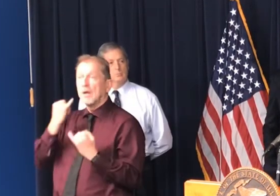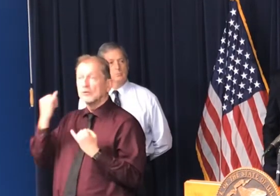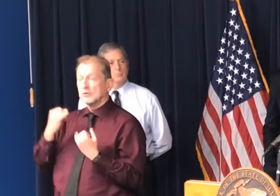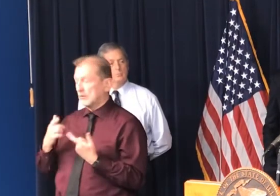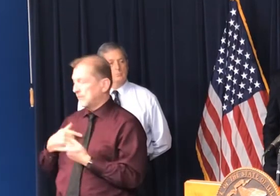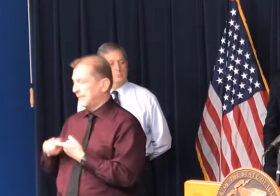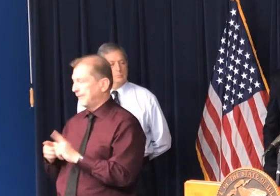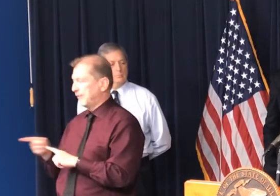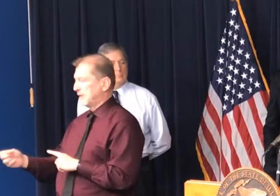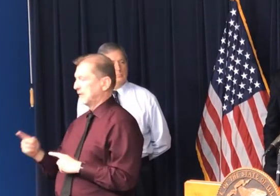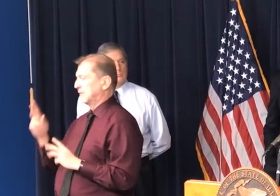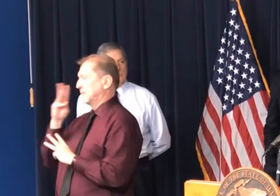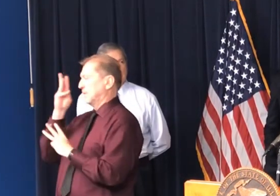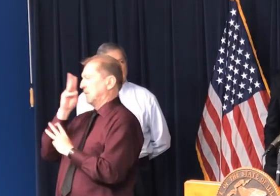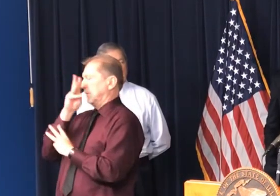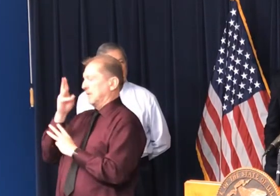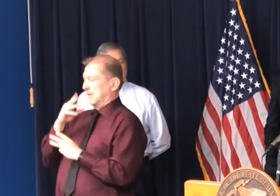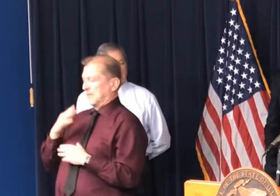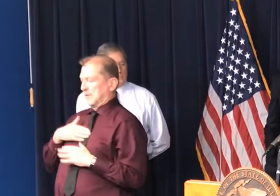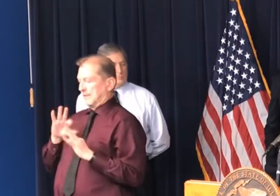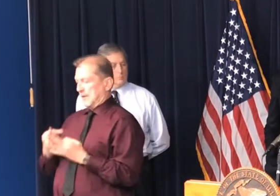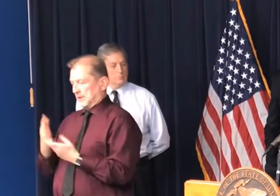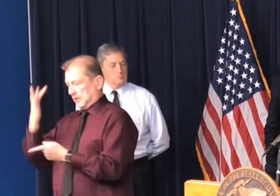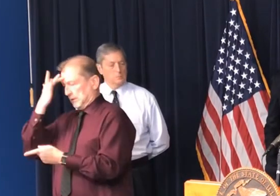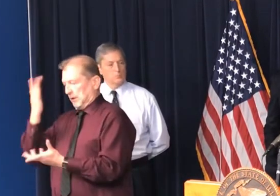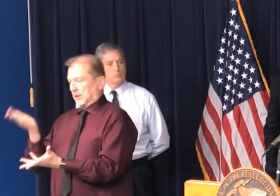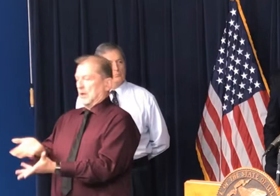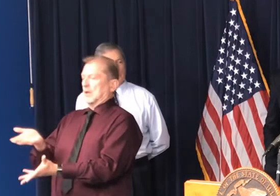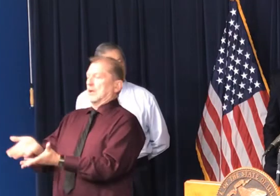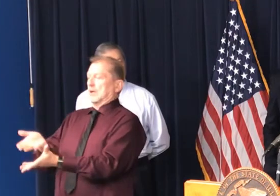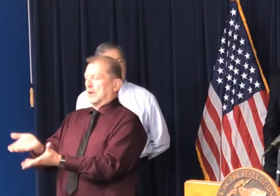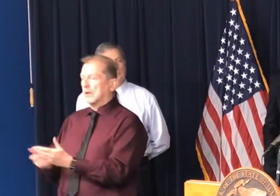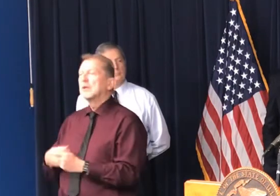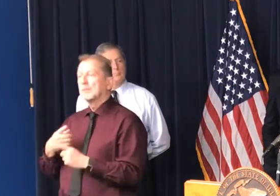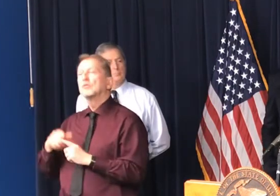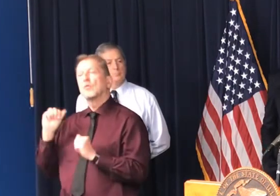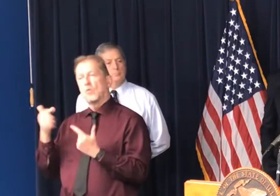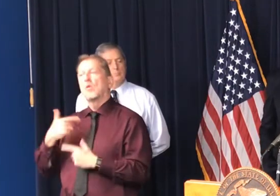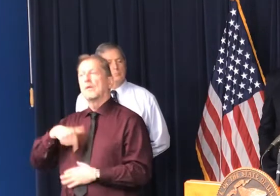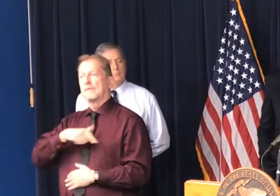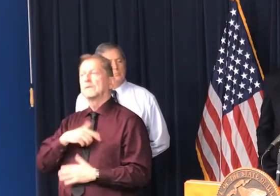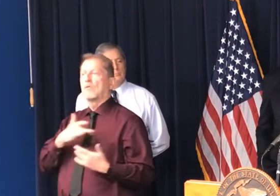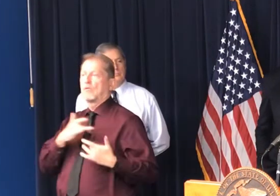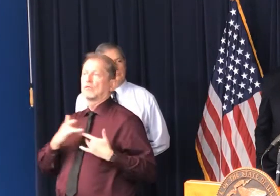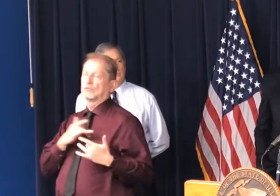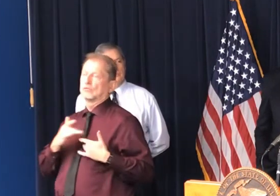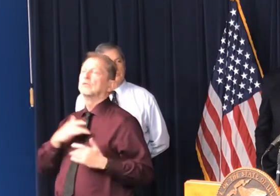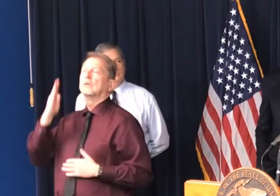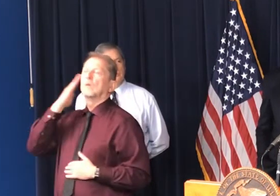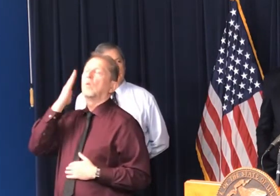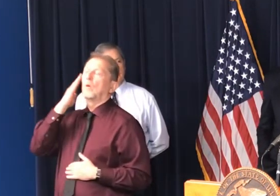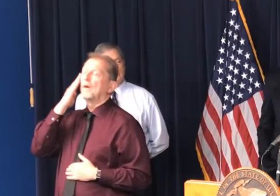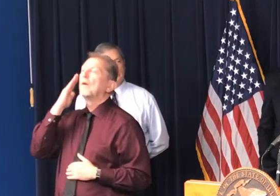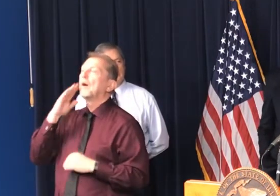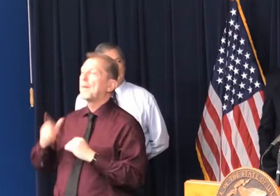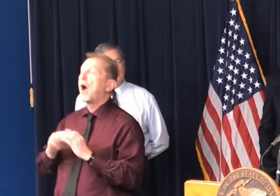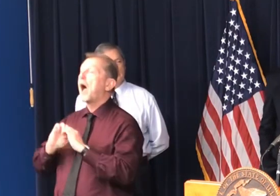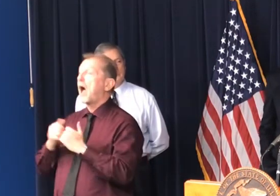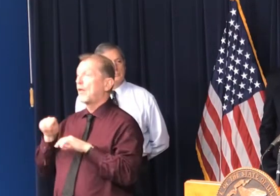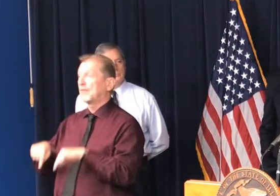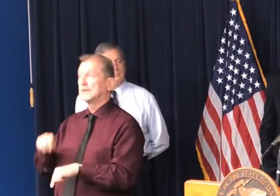you can imagine, my friend's concern for his family was great. So, you know, all of us, I think, are aware of